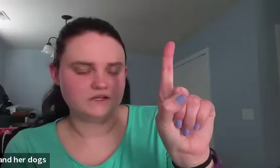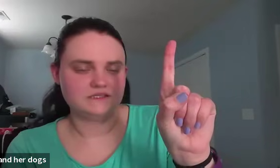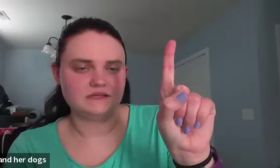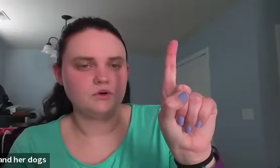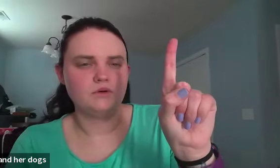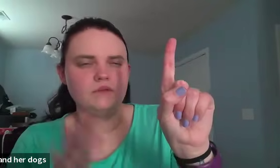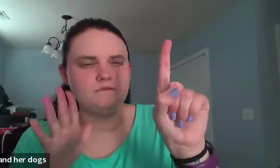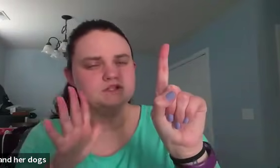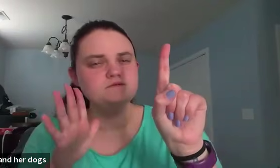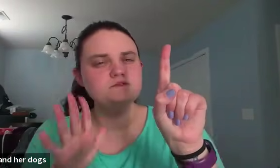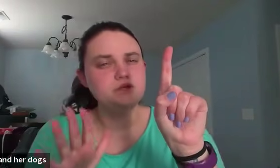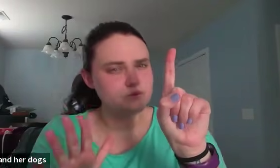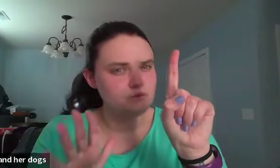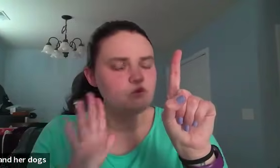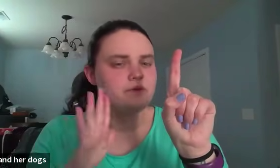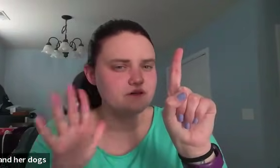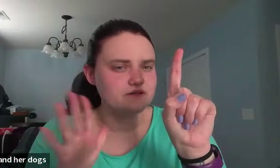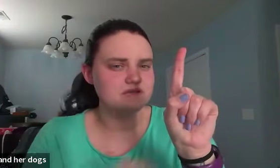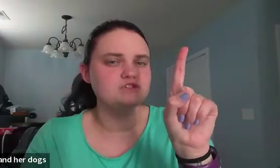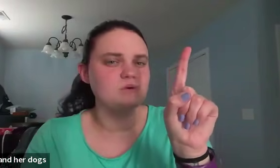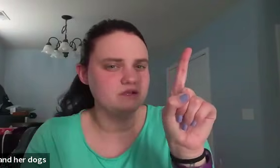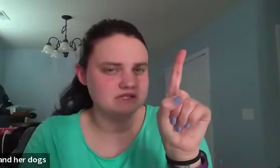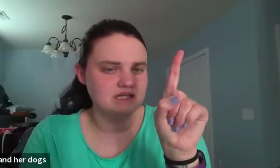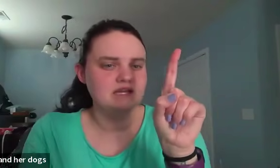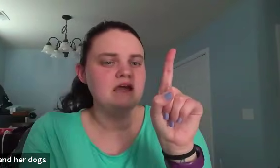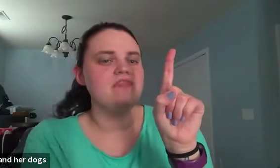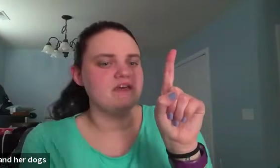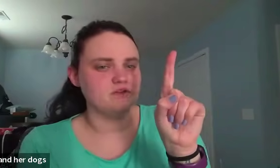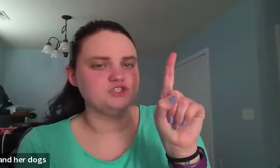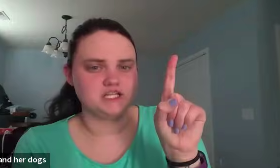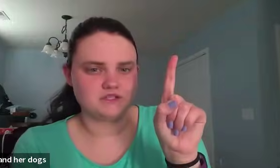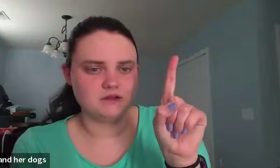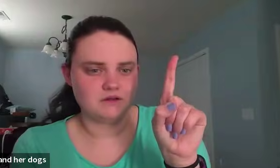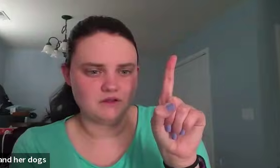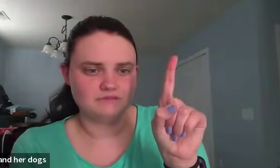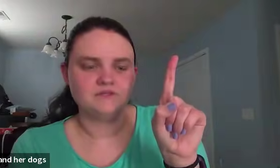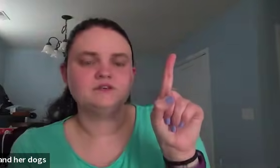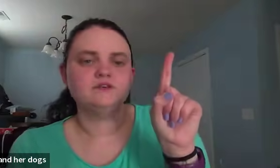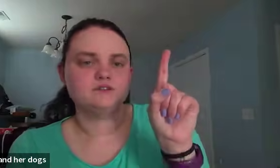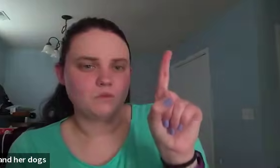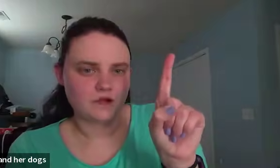Very simple. The first few will be very similar to what you've seen, and then they'll change as we go along. So